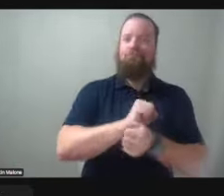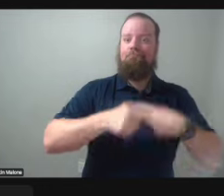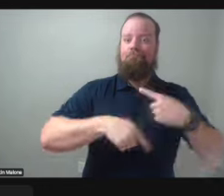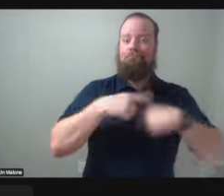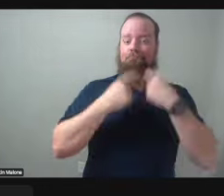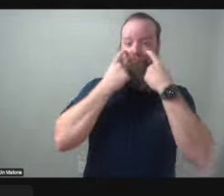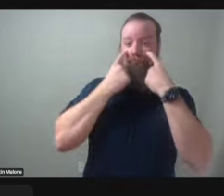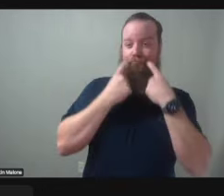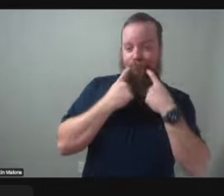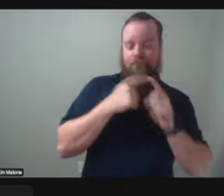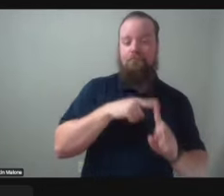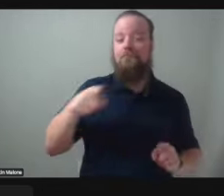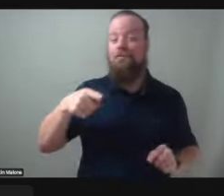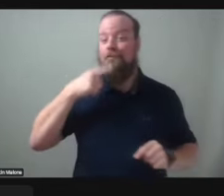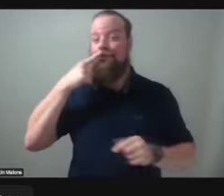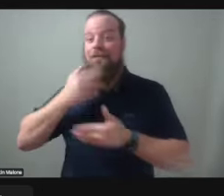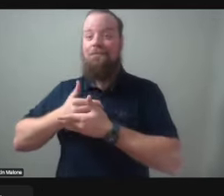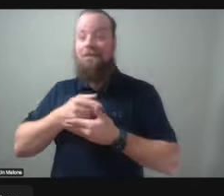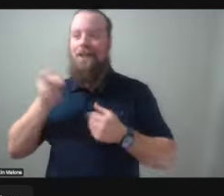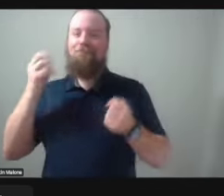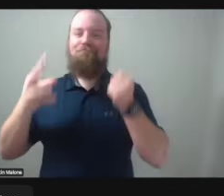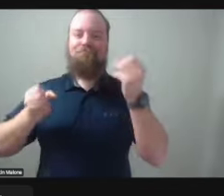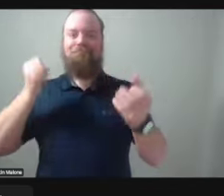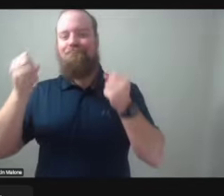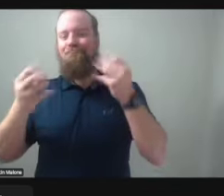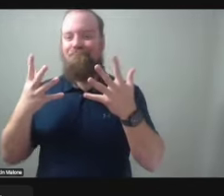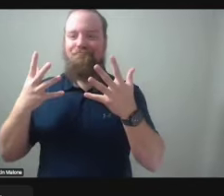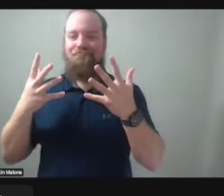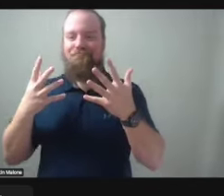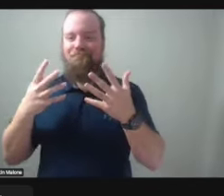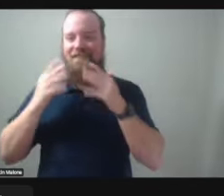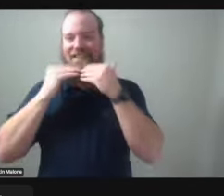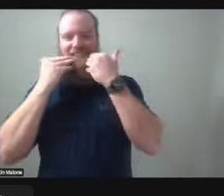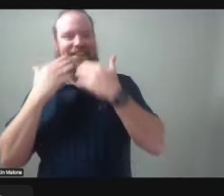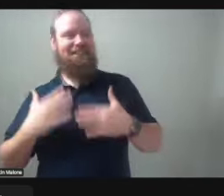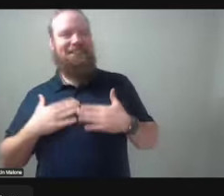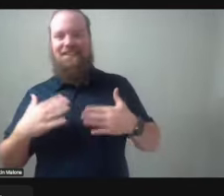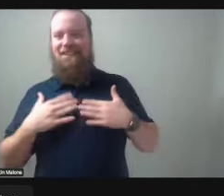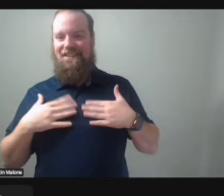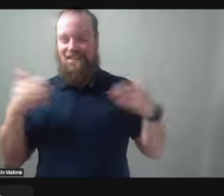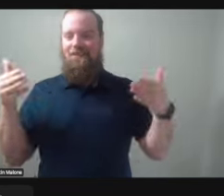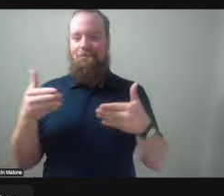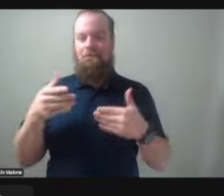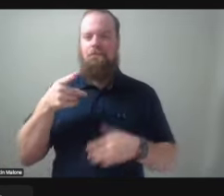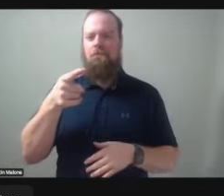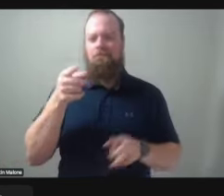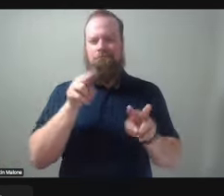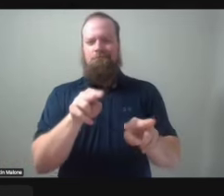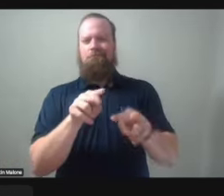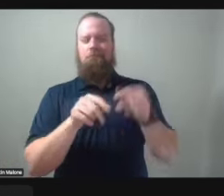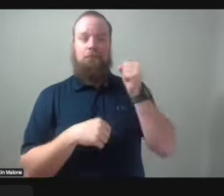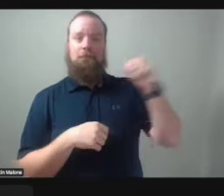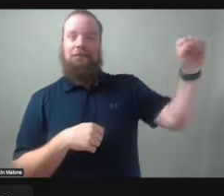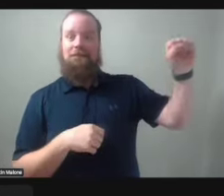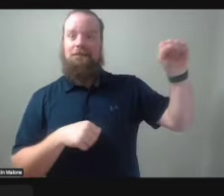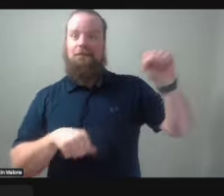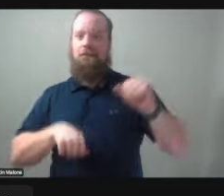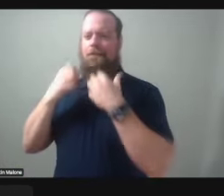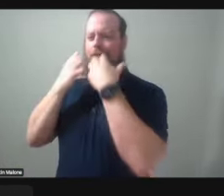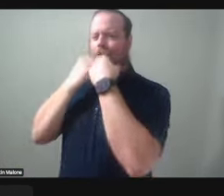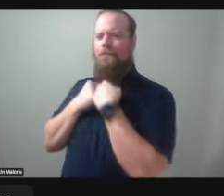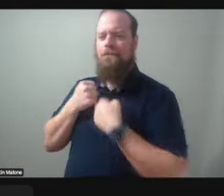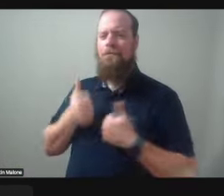image is called The Greatest Irony. What you will see here is a deaf baby with their hands again in